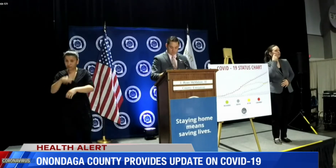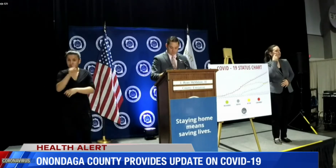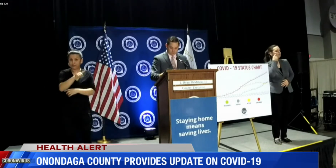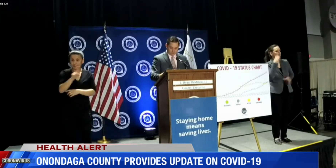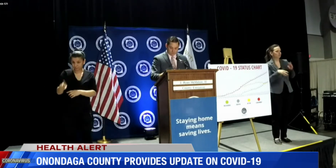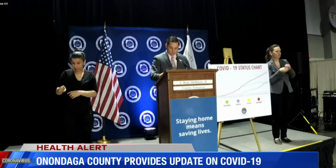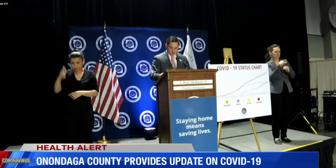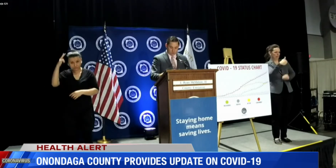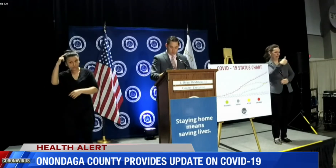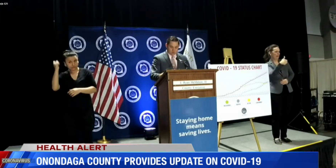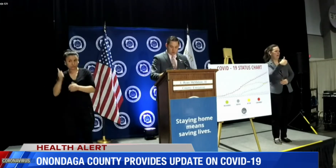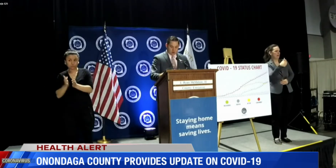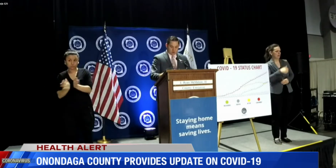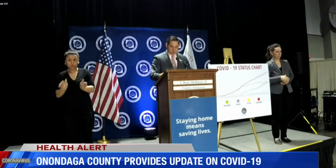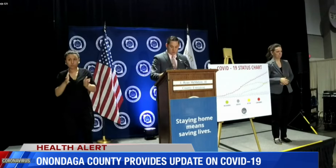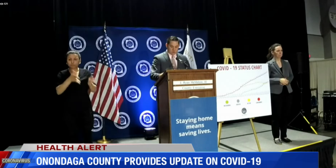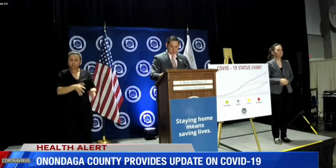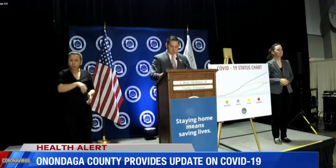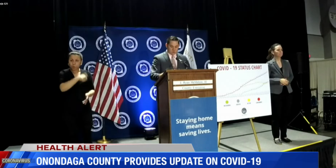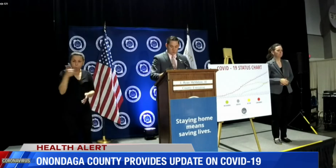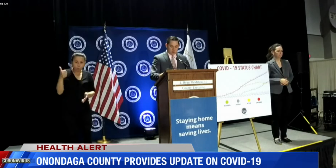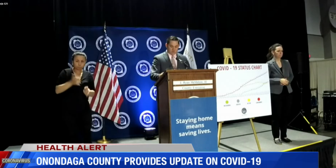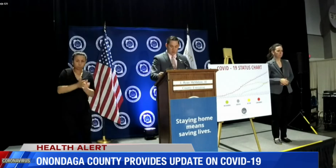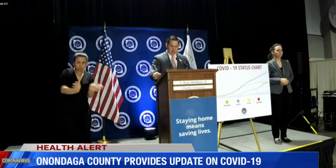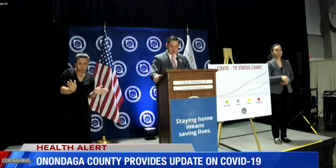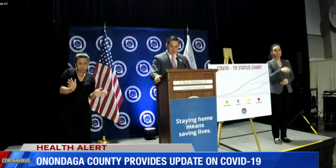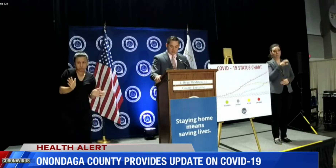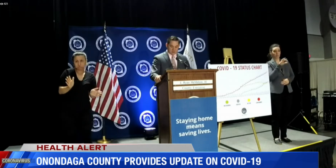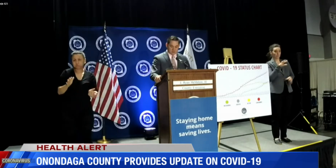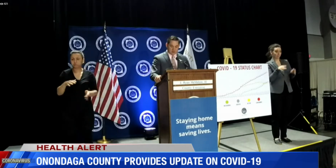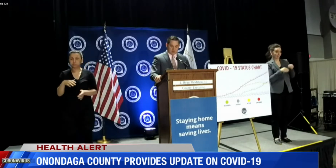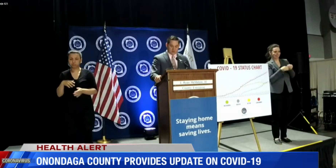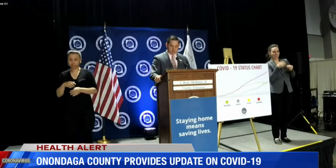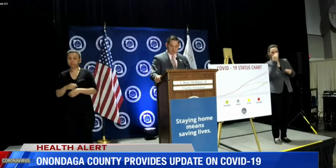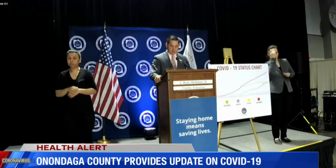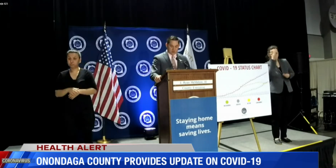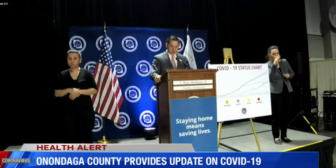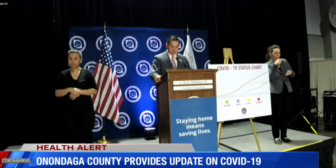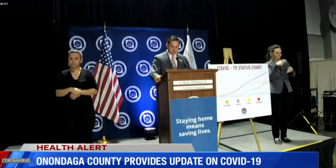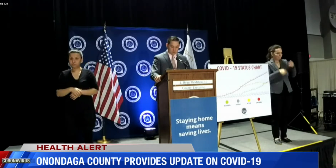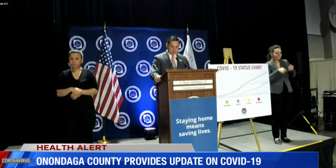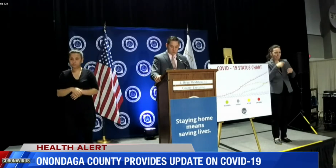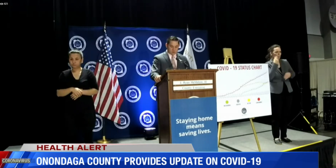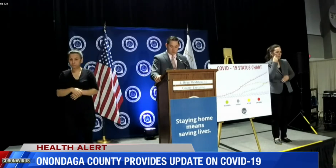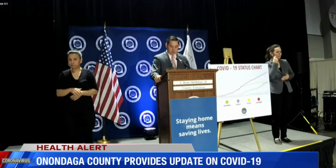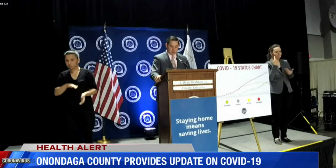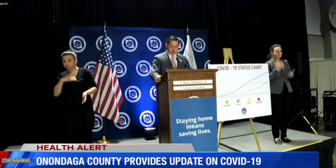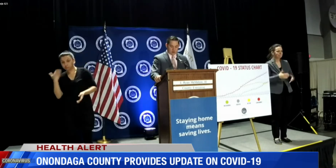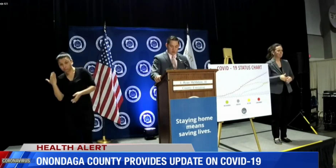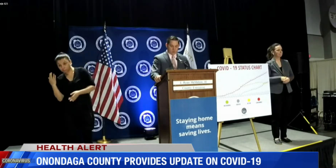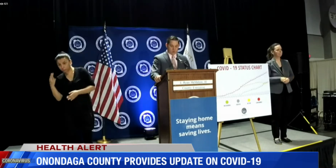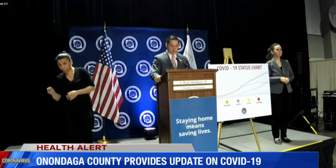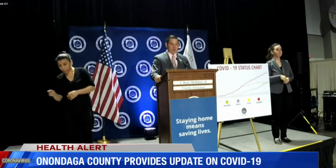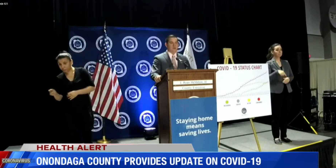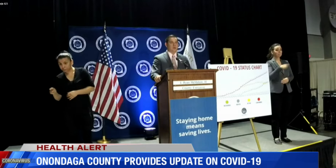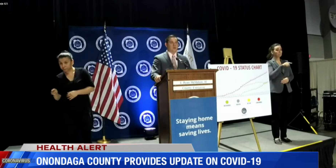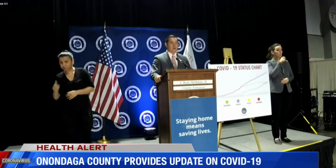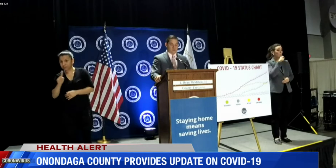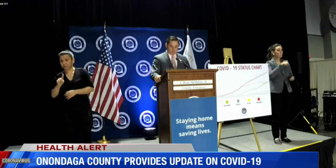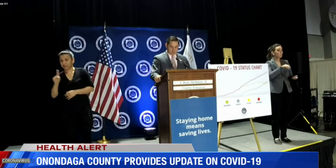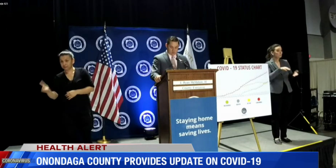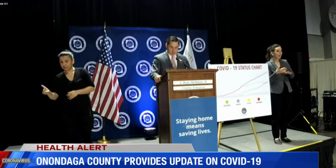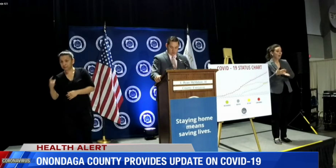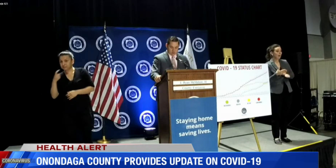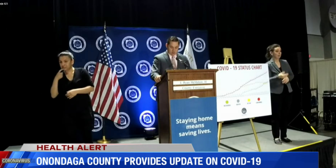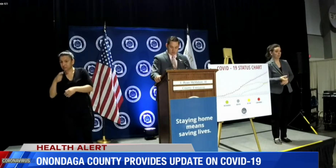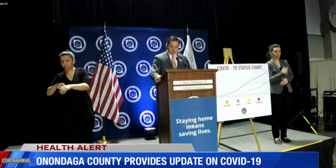yet. Out of those who have passed, we've had 11 Caucasians and 1 of another